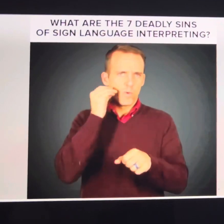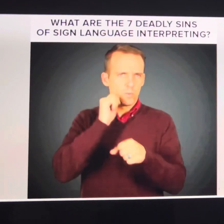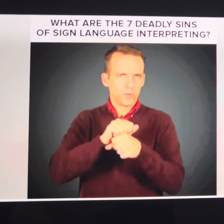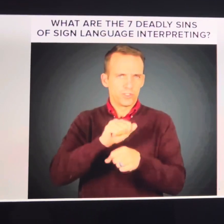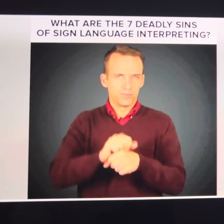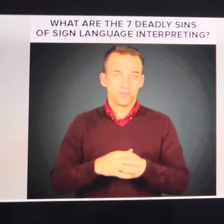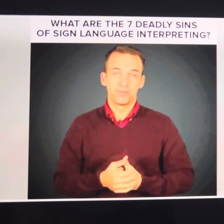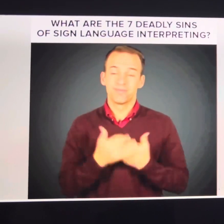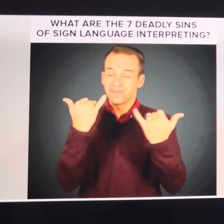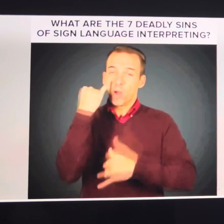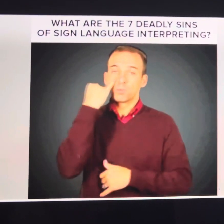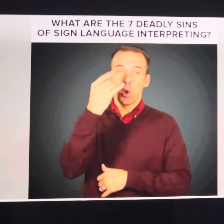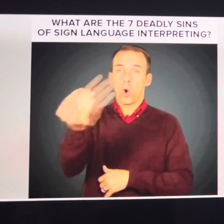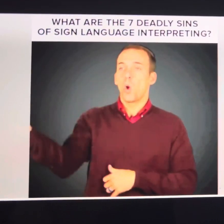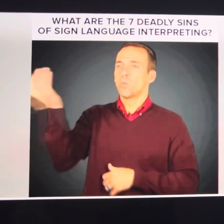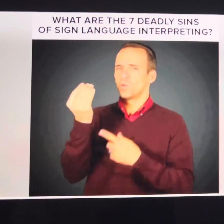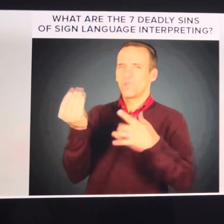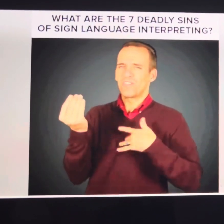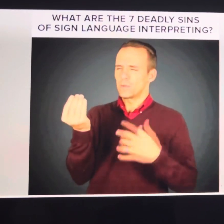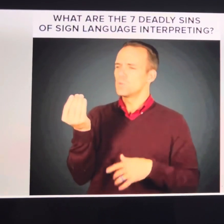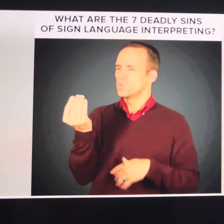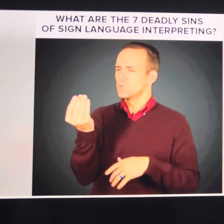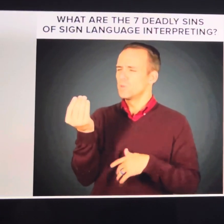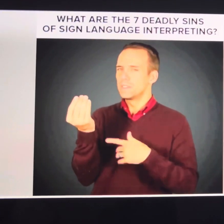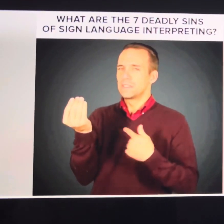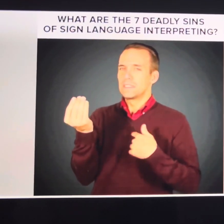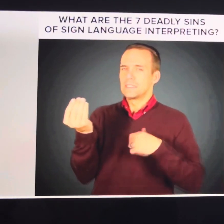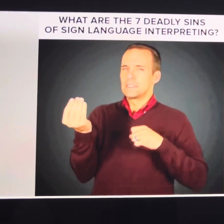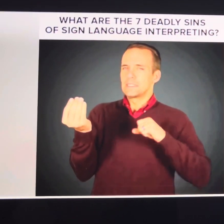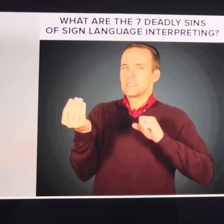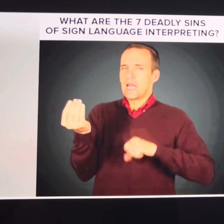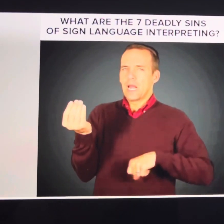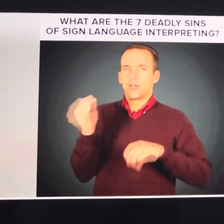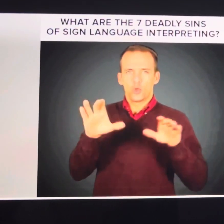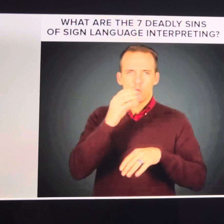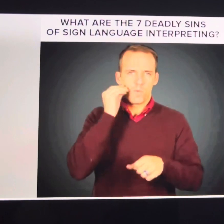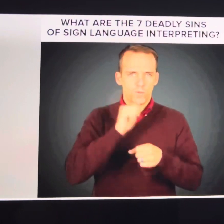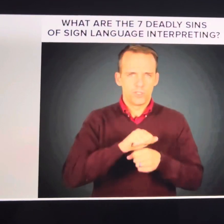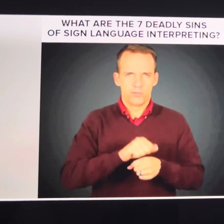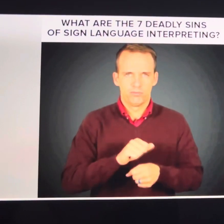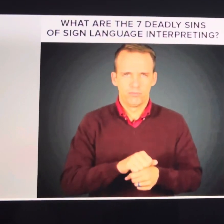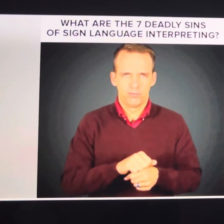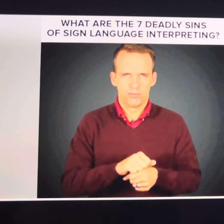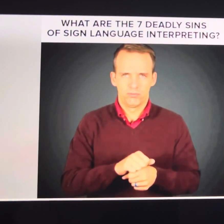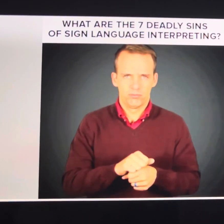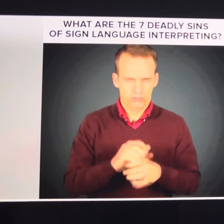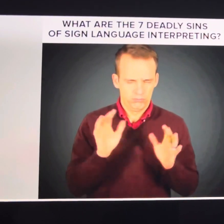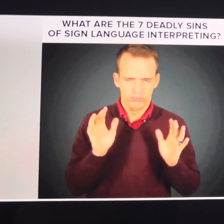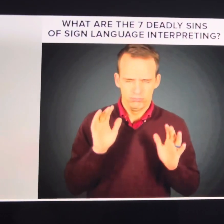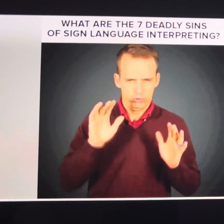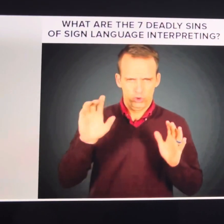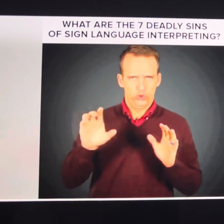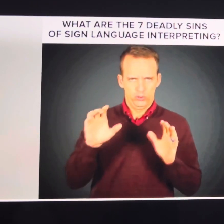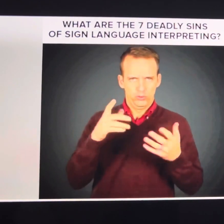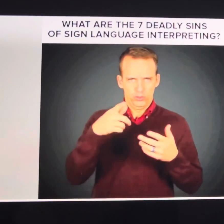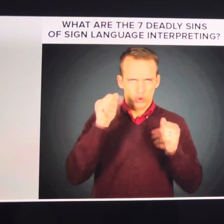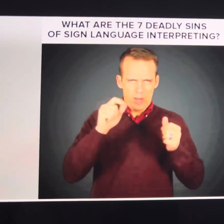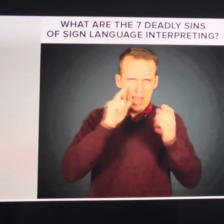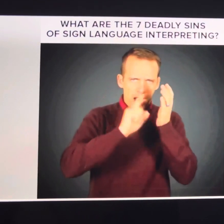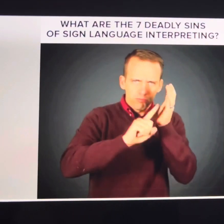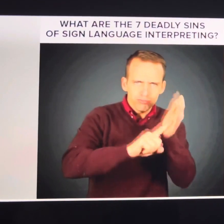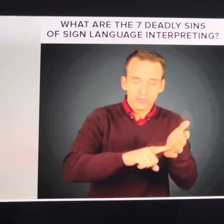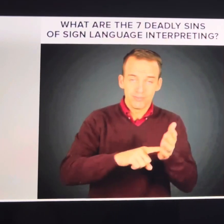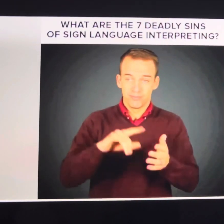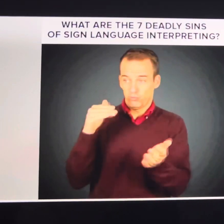better on interpreting assignments. But if you're looking at something and you're a little unsure, but you take it, do your homework.